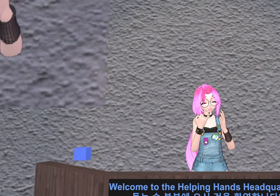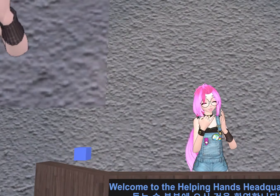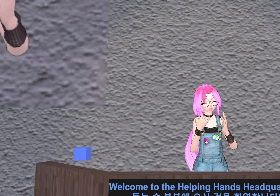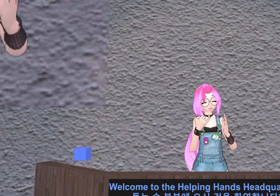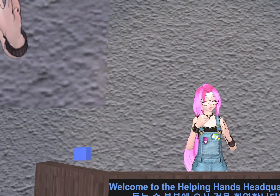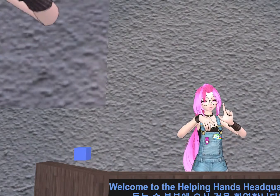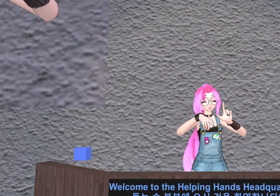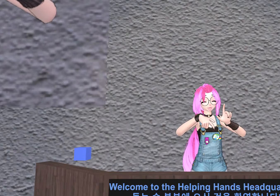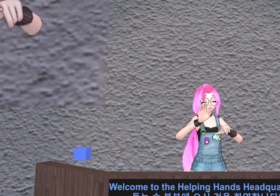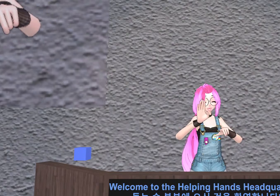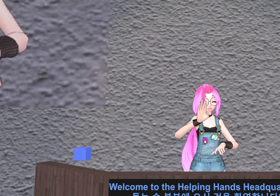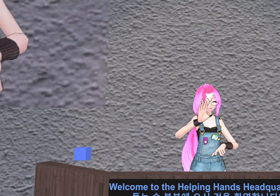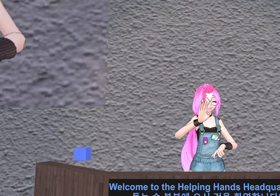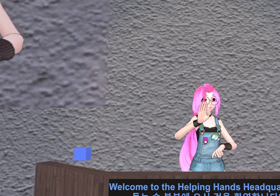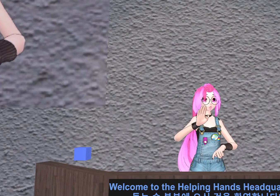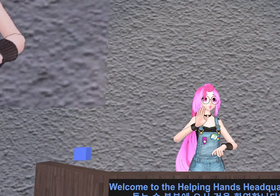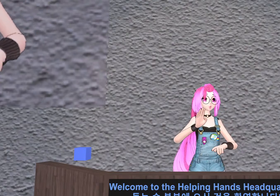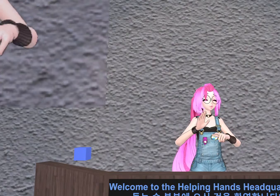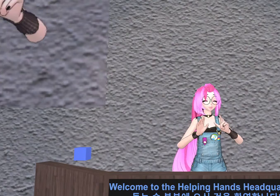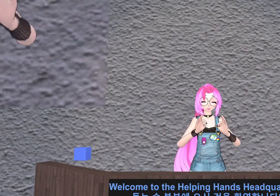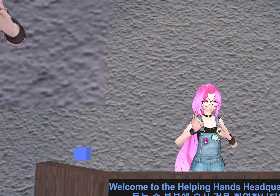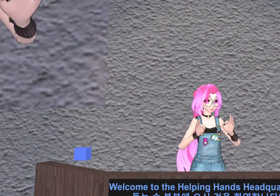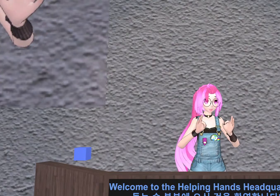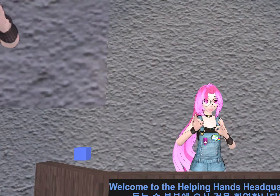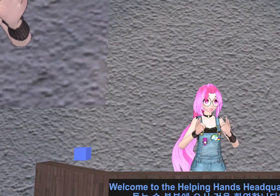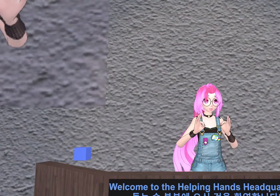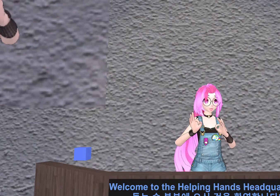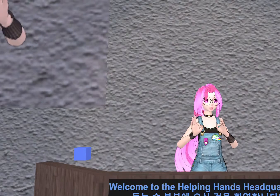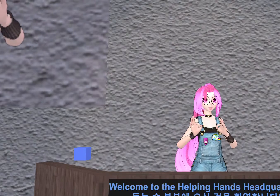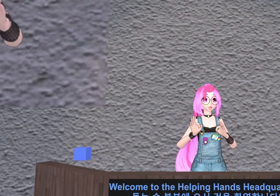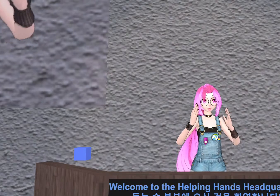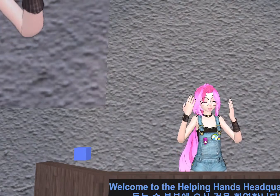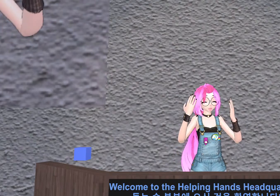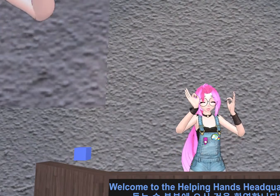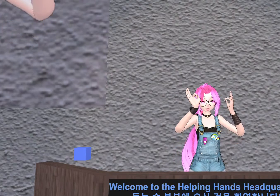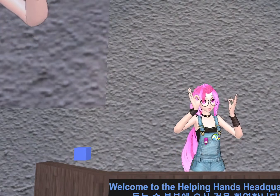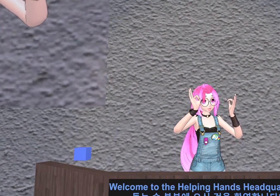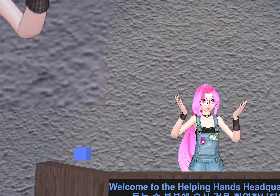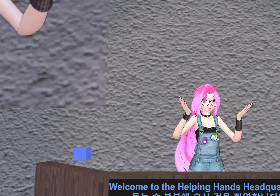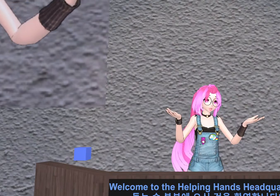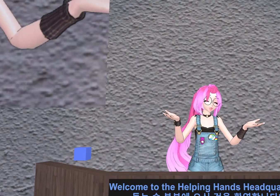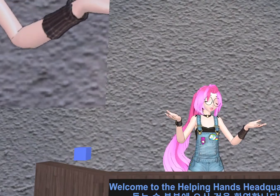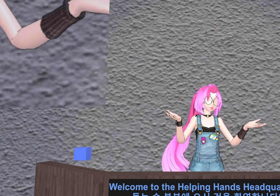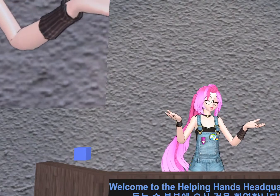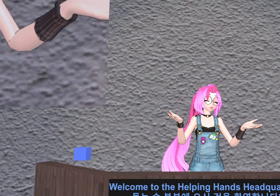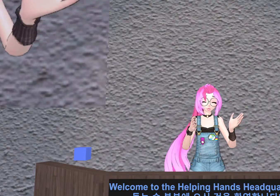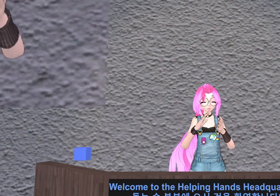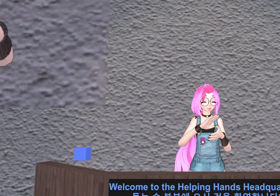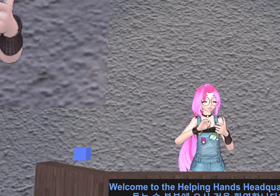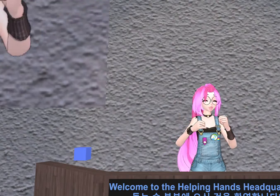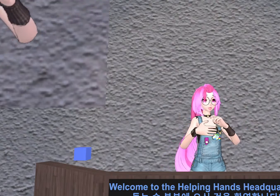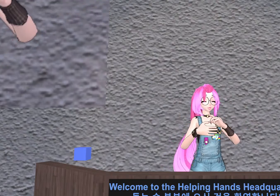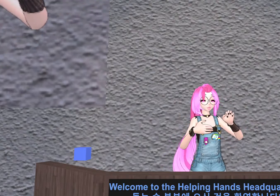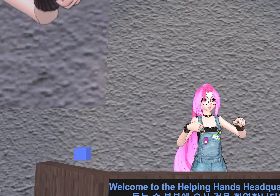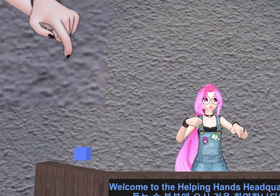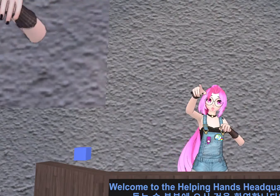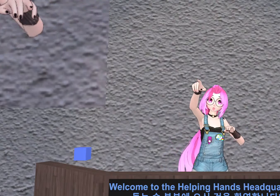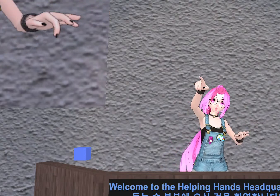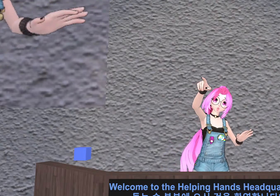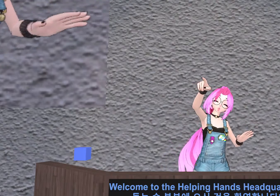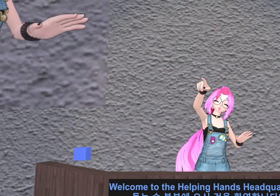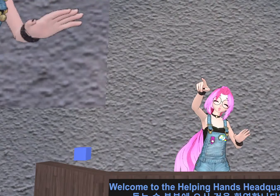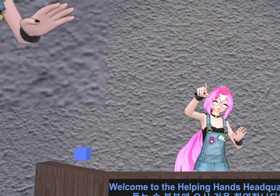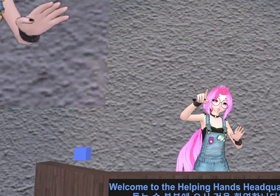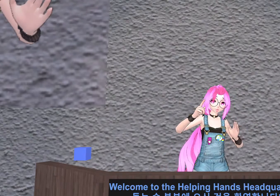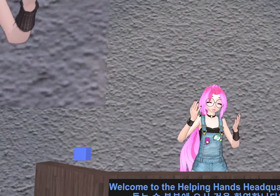who identifies as a non-binary person. This could just be described if you don't know somebody's gender. You're telling a